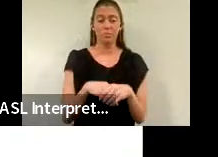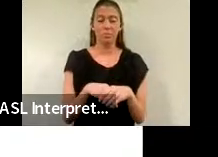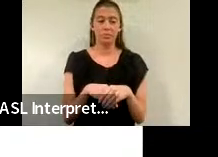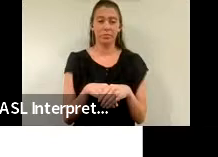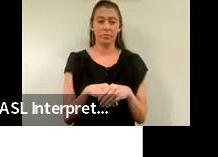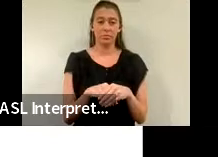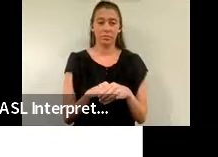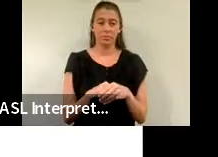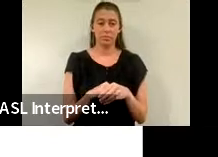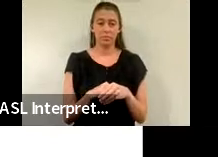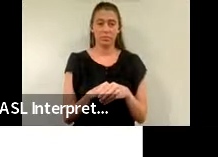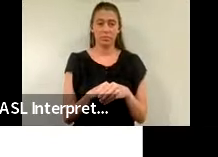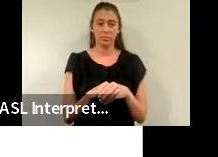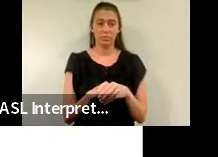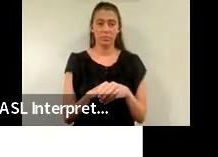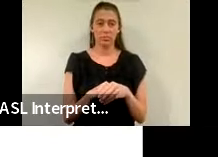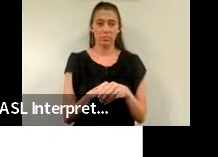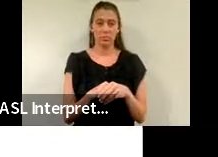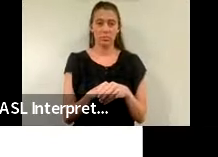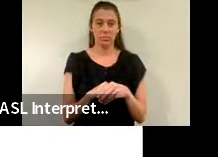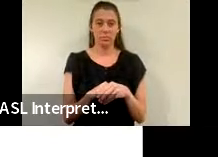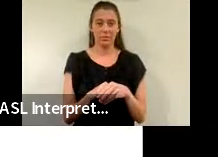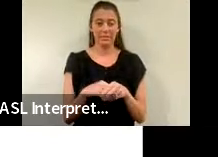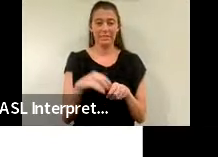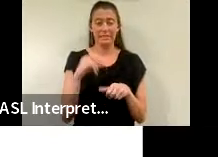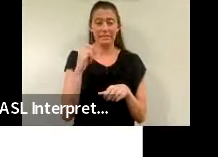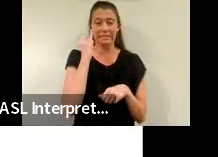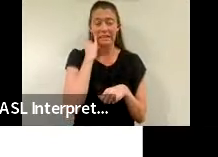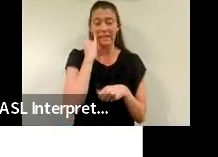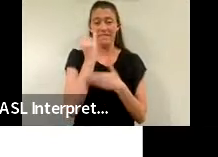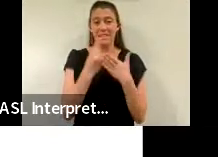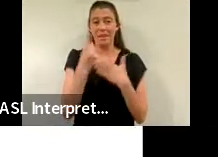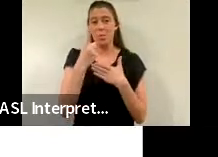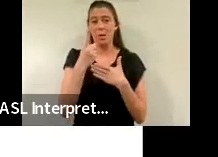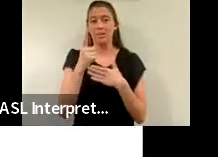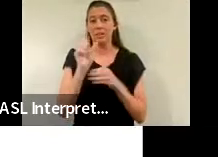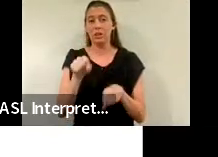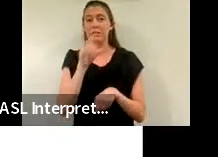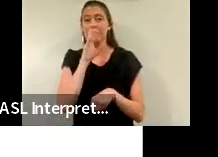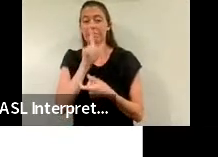if someone could repeat that or paraphrase that in Spanish, please.